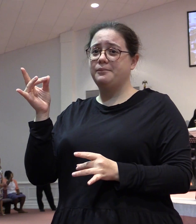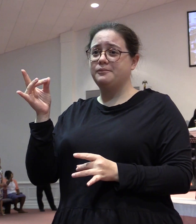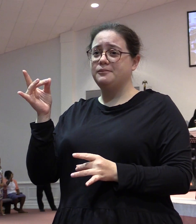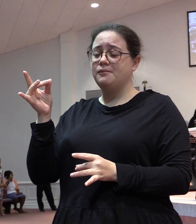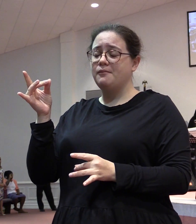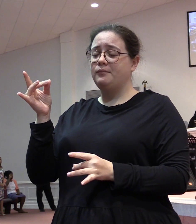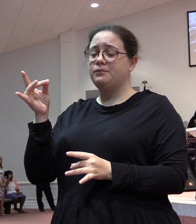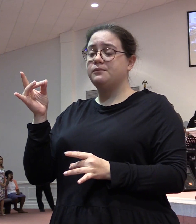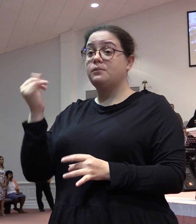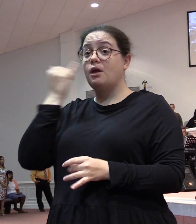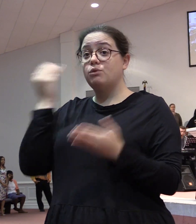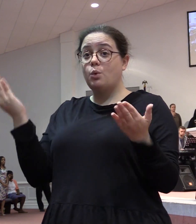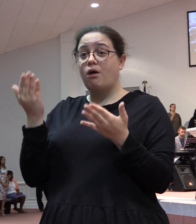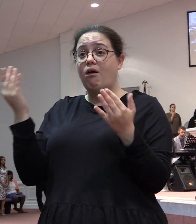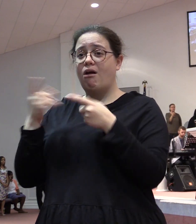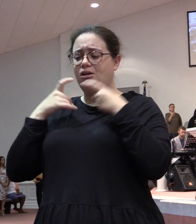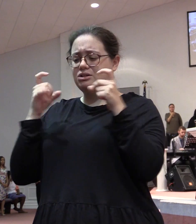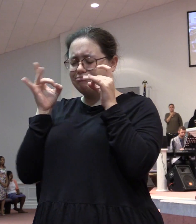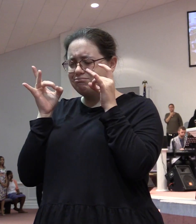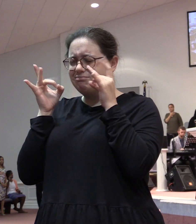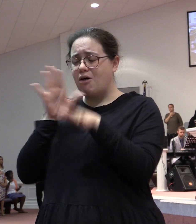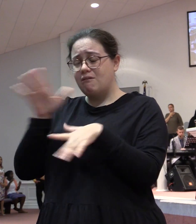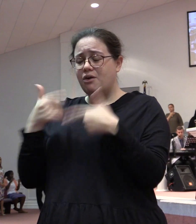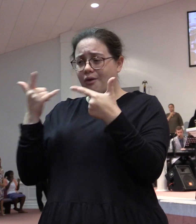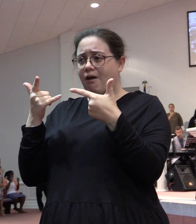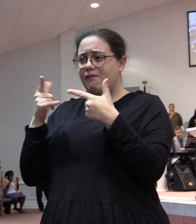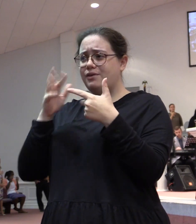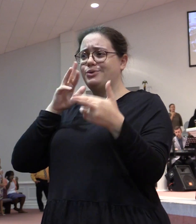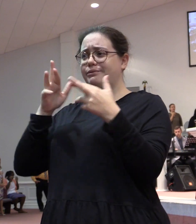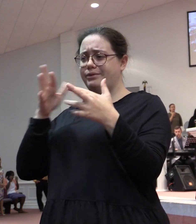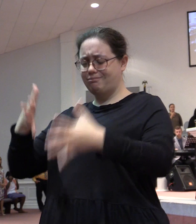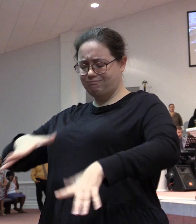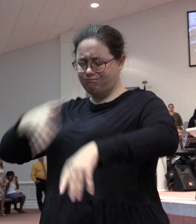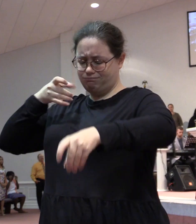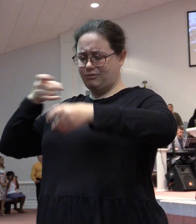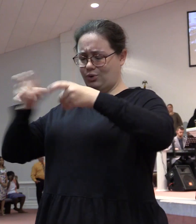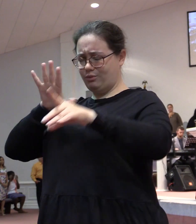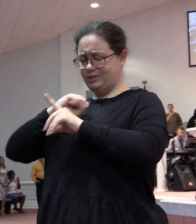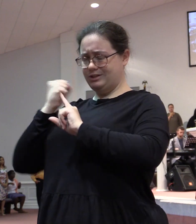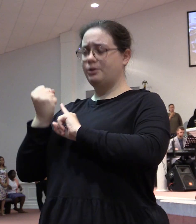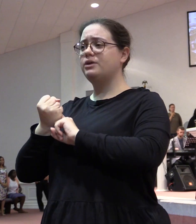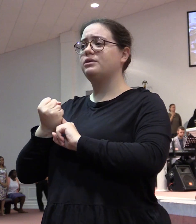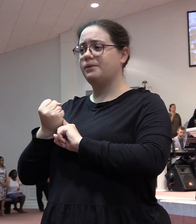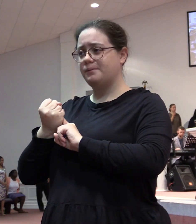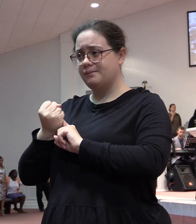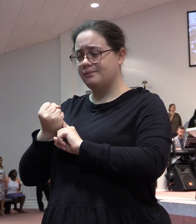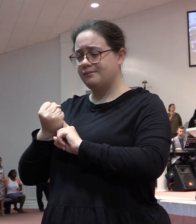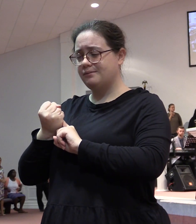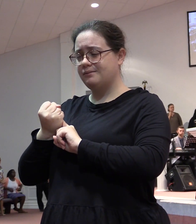And if you're here and there's strongholds in your life and you're ready to take authority over your situation,